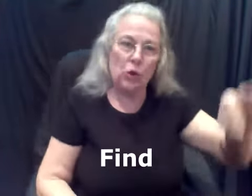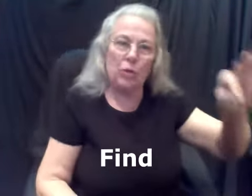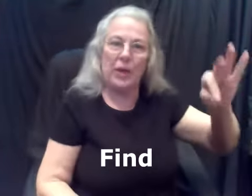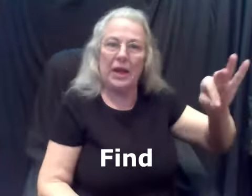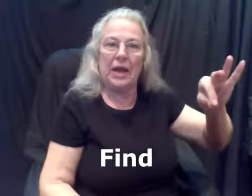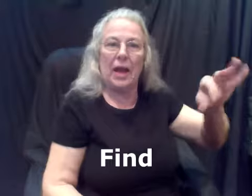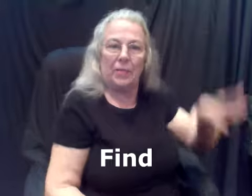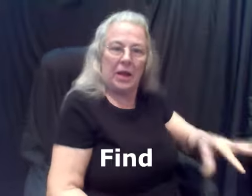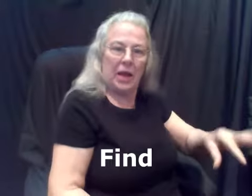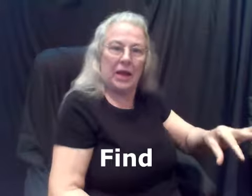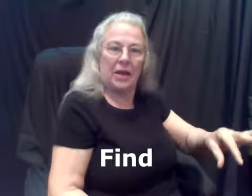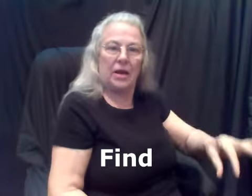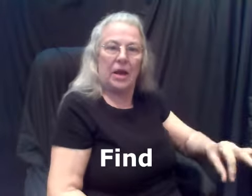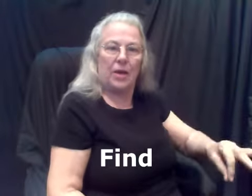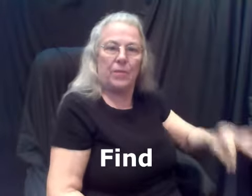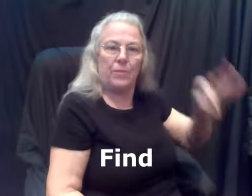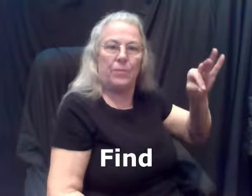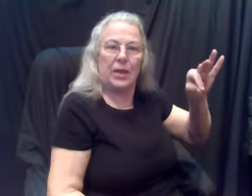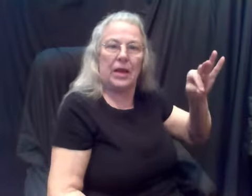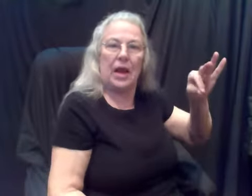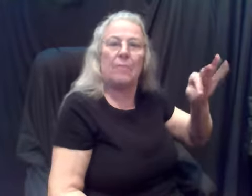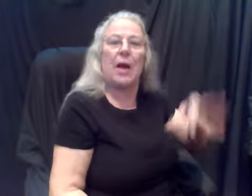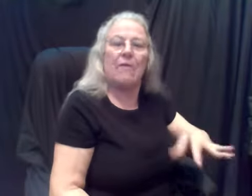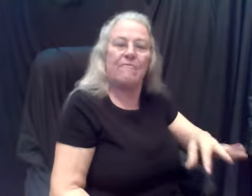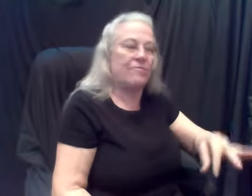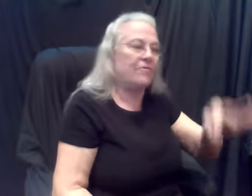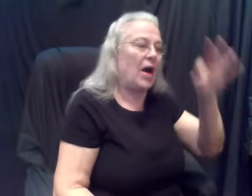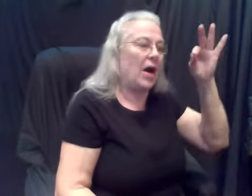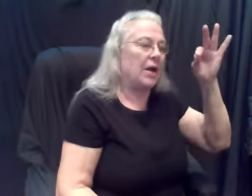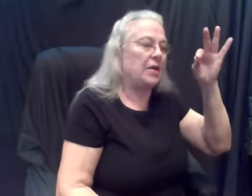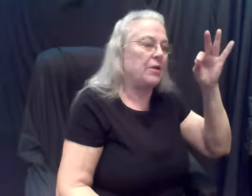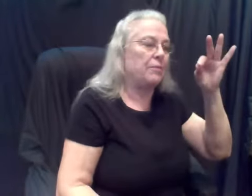pick it up. Again, pick it up. Find.